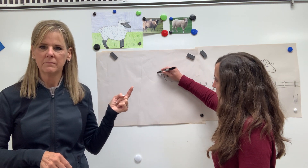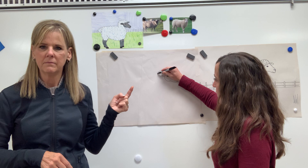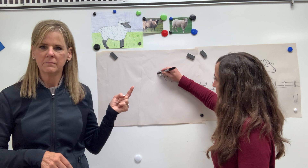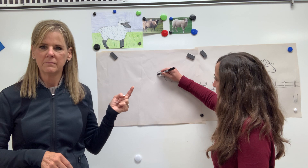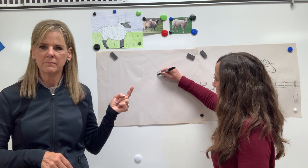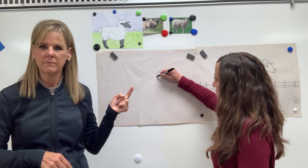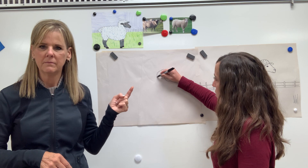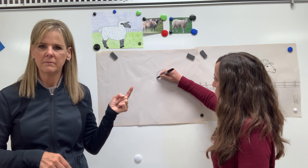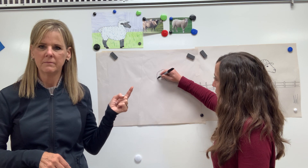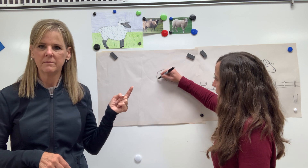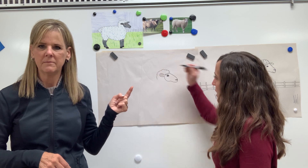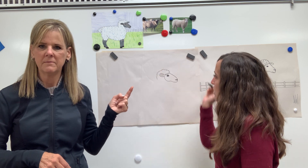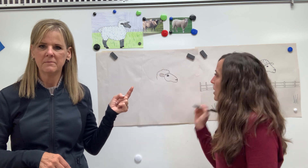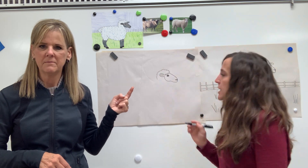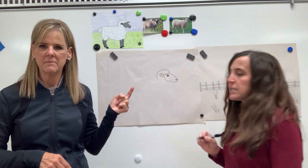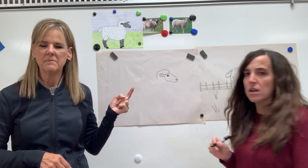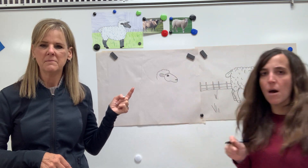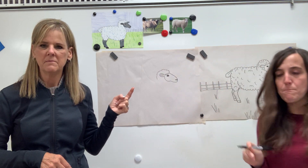fluffy lines over that ear and stop.